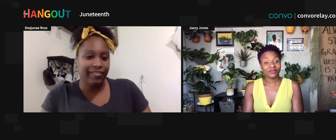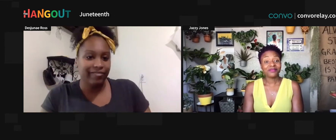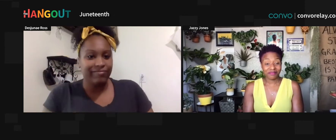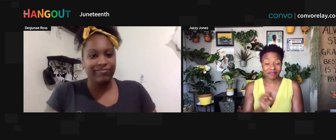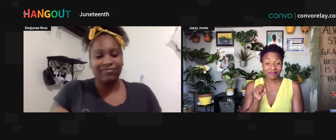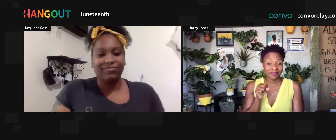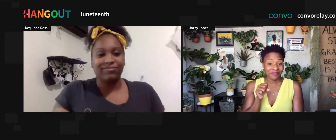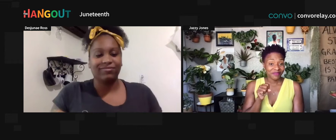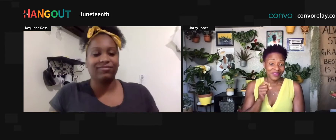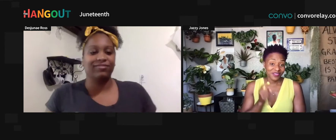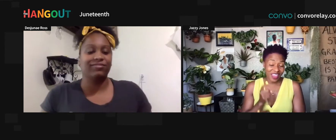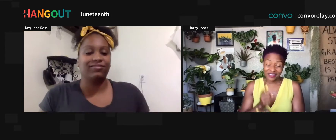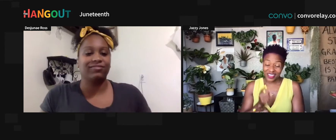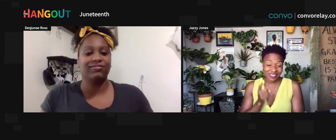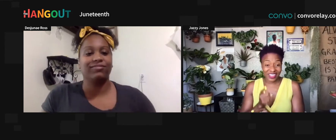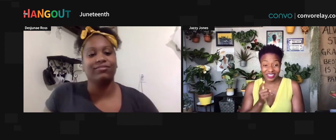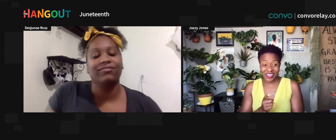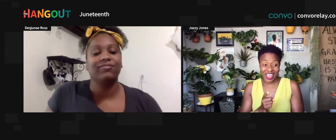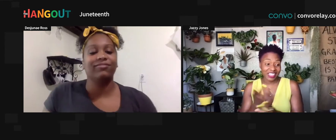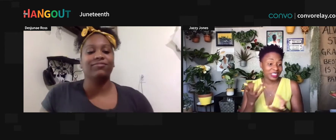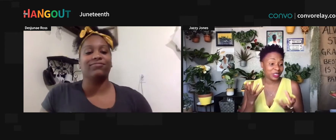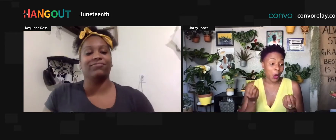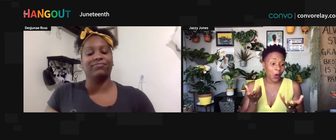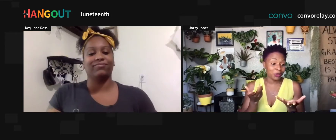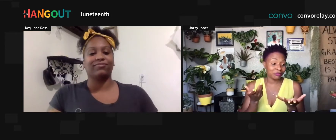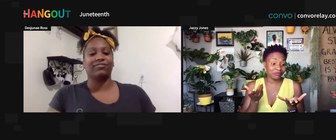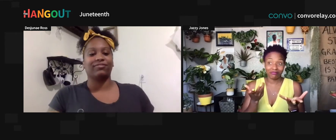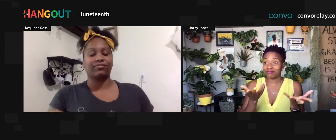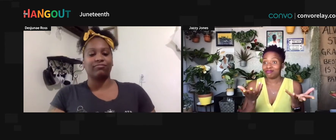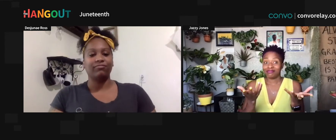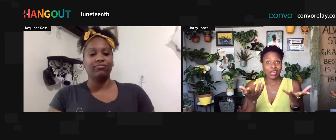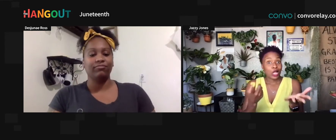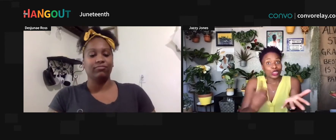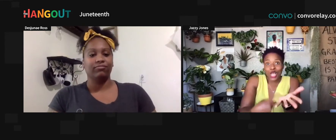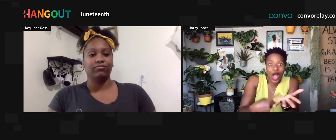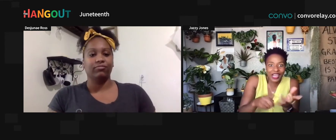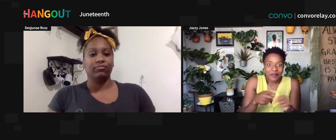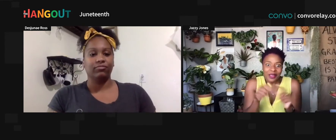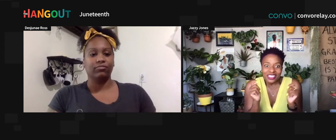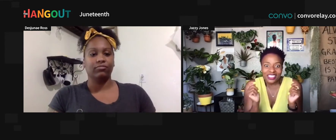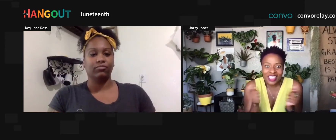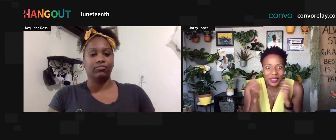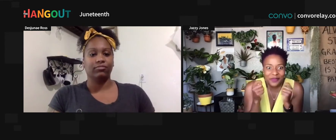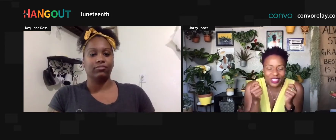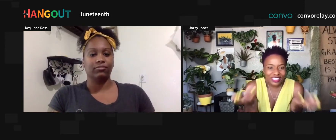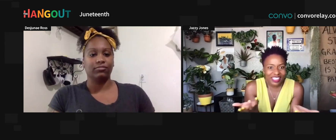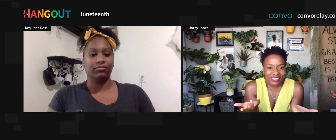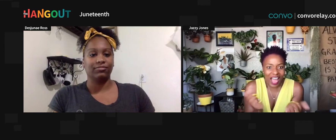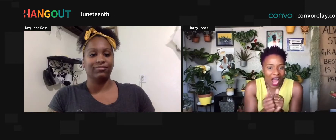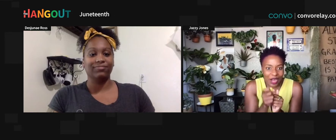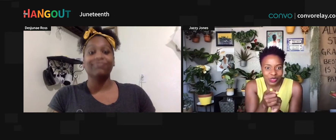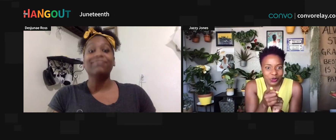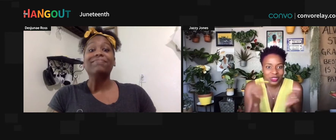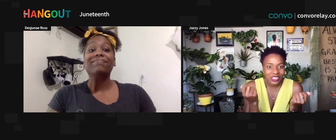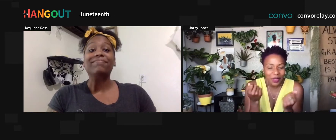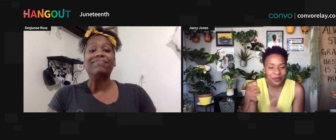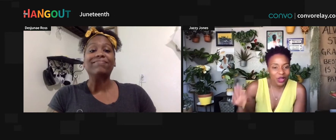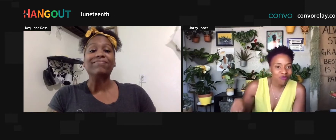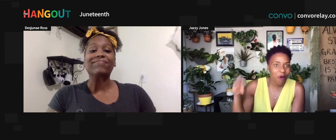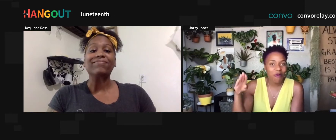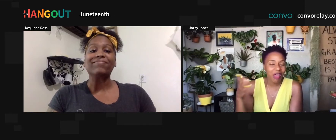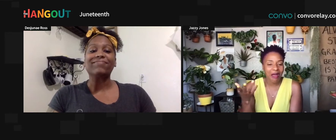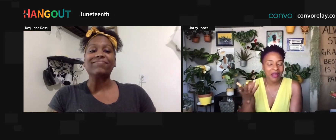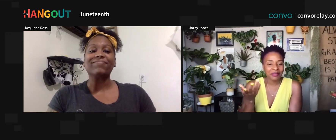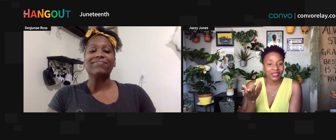4th, which is really June 19th for us. That's right. I can't agree more. So let's talk